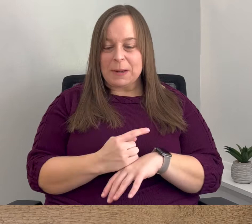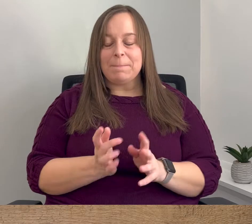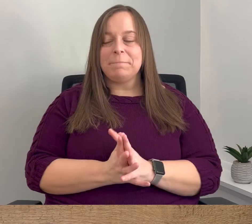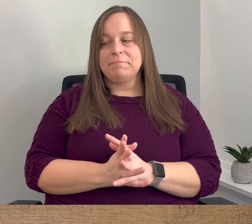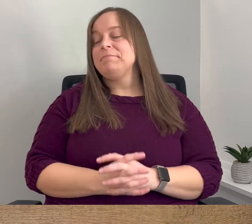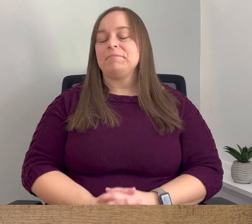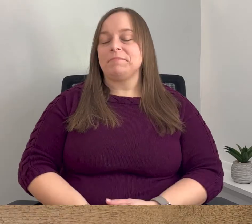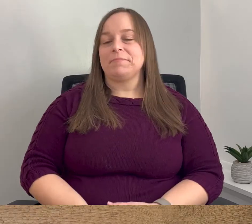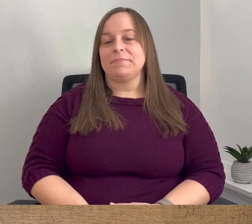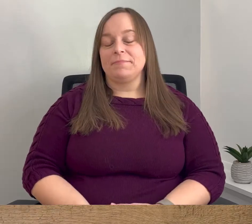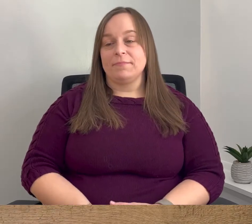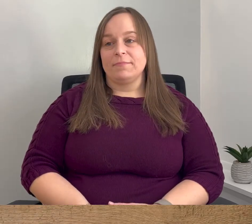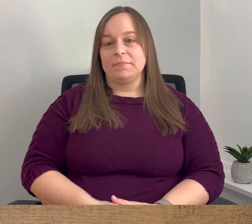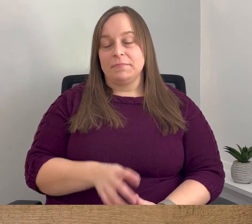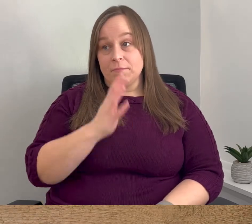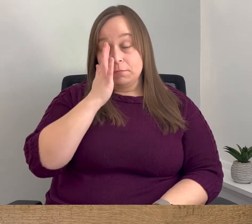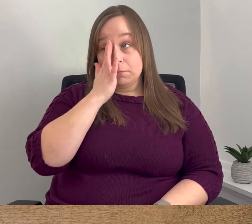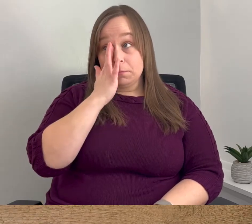17th.